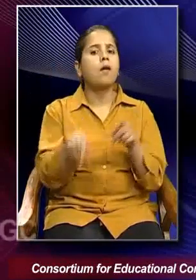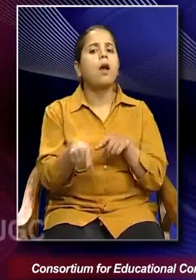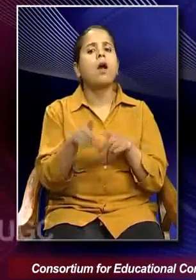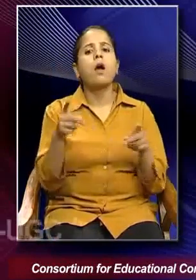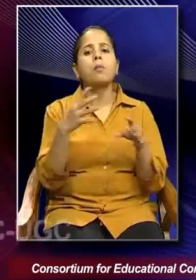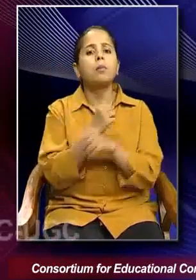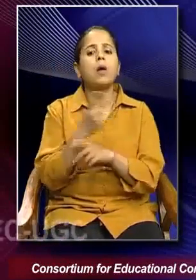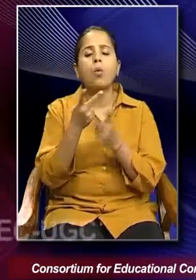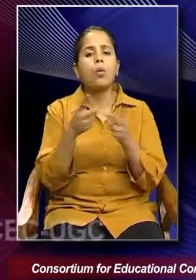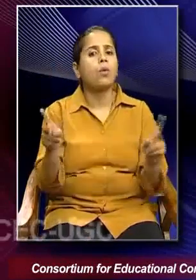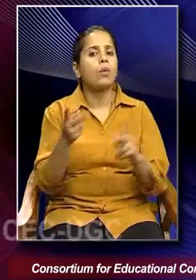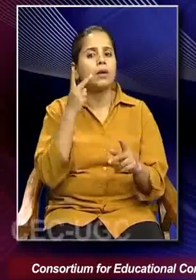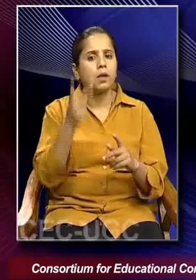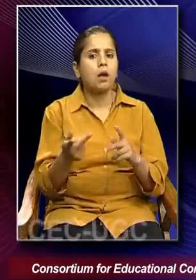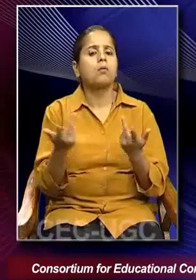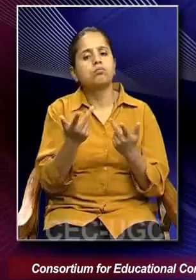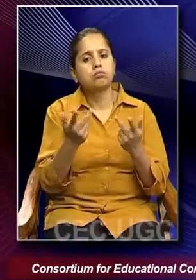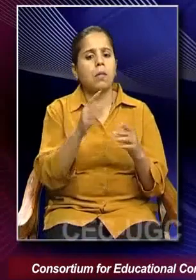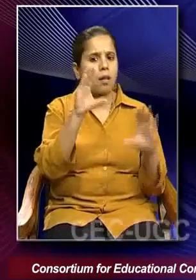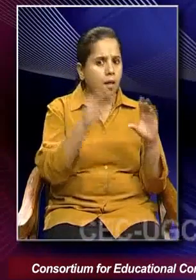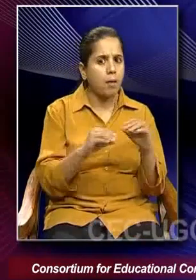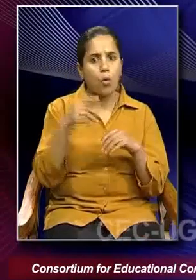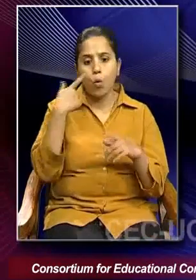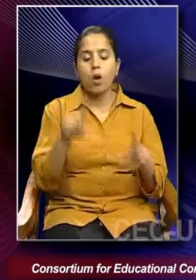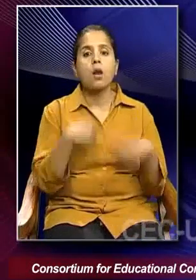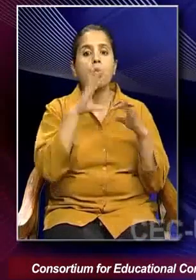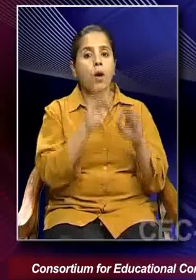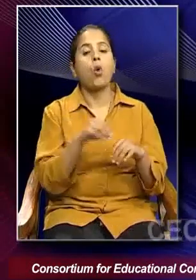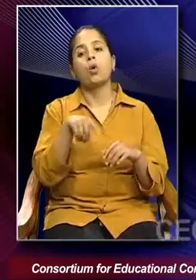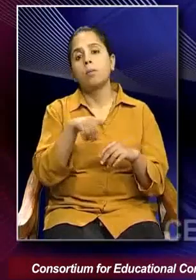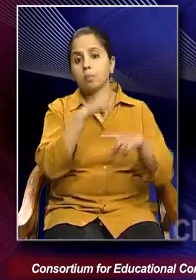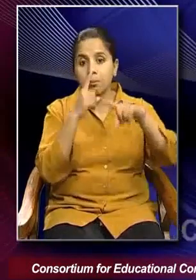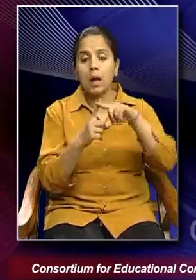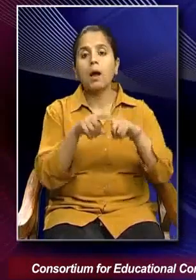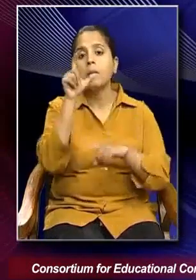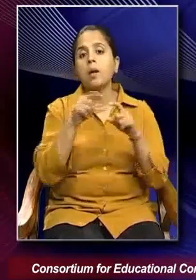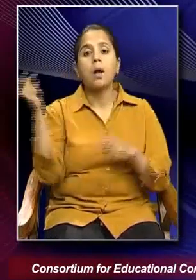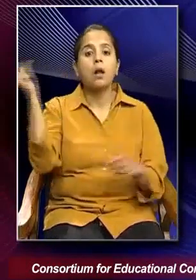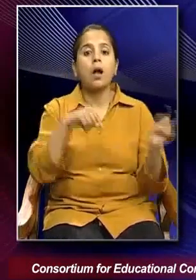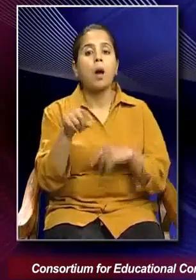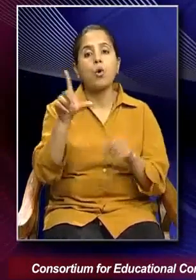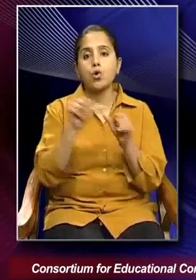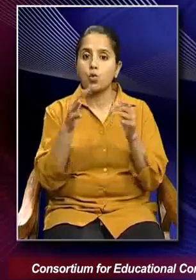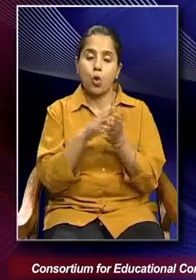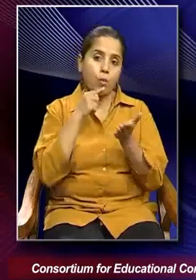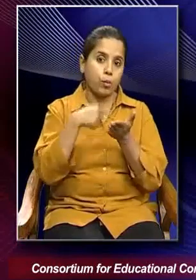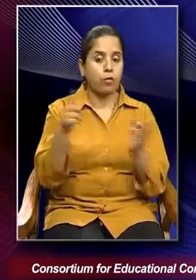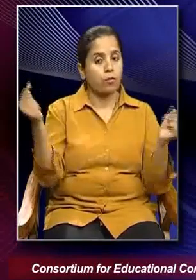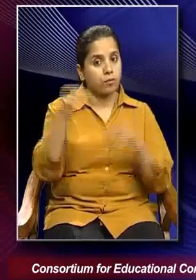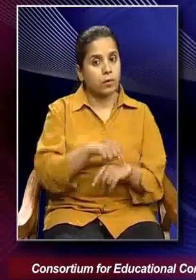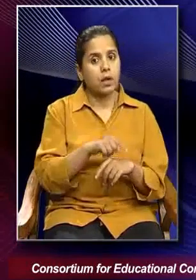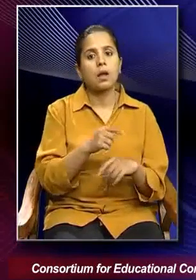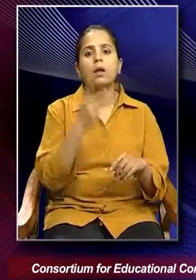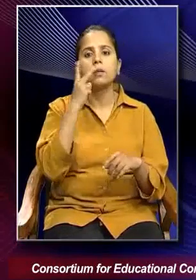population bifurcated into natives plus those who are legally immigrants, and so that if you add it up,